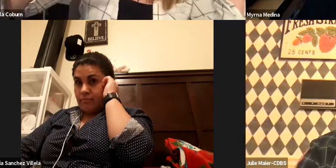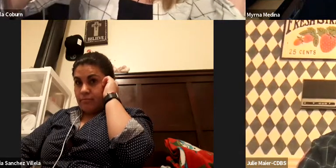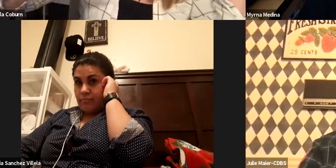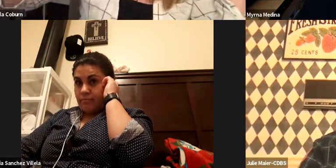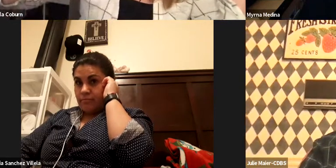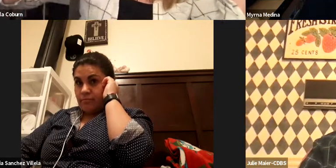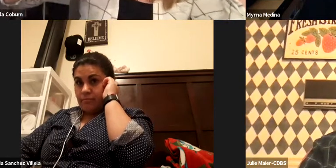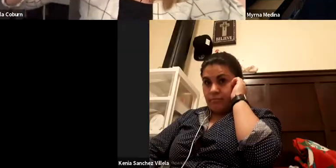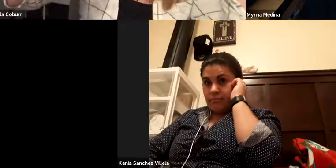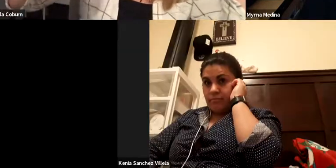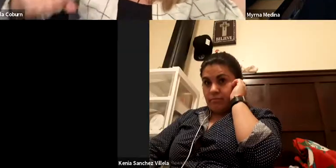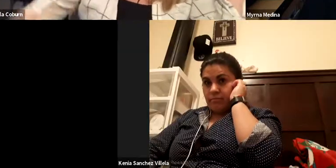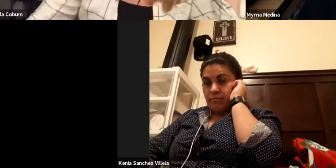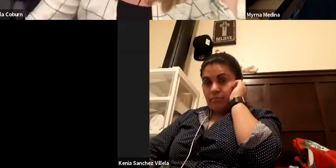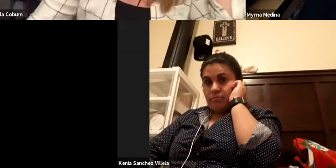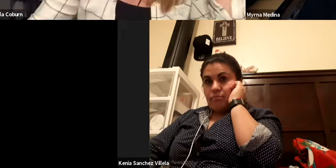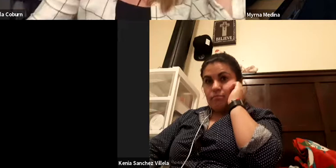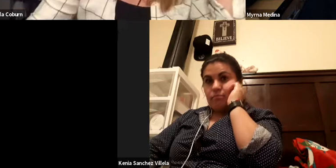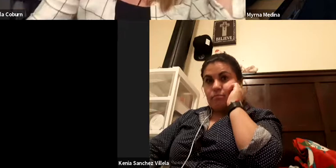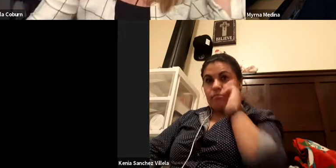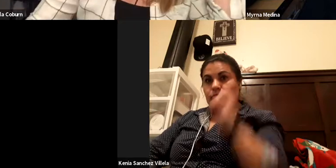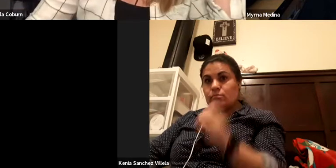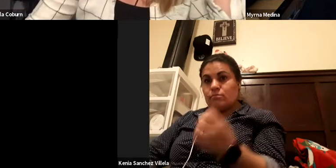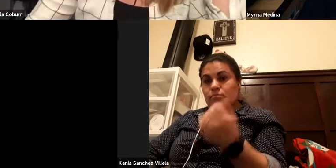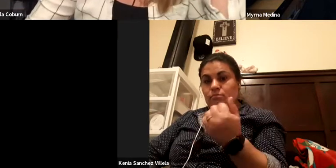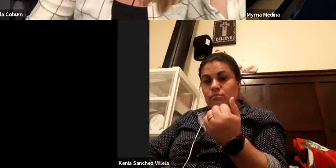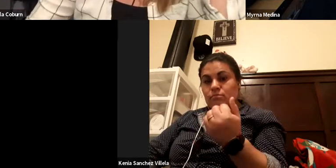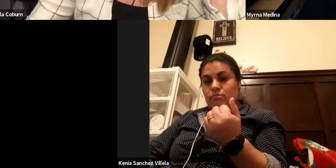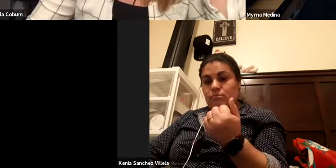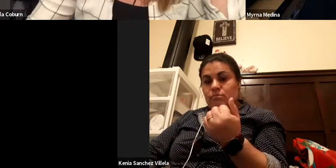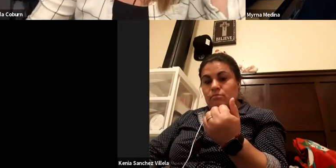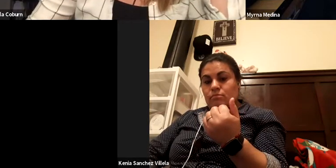they don't, American Sign Language isn't the language they know.